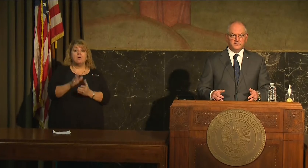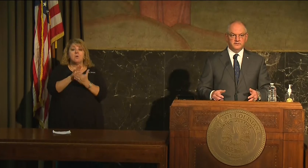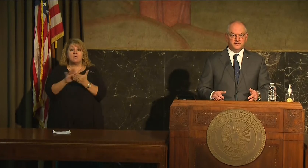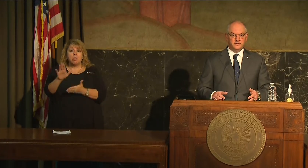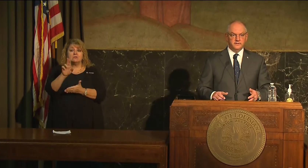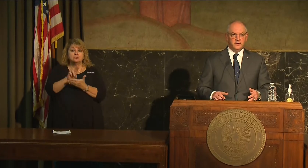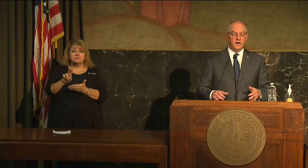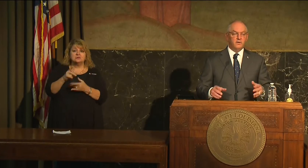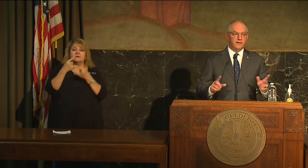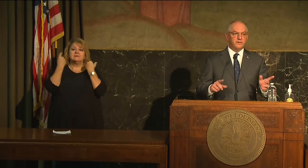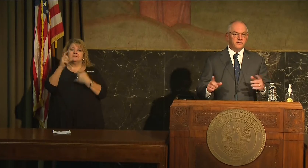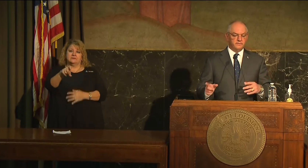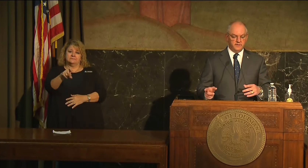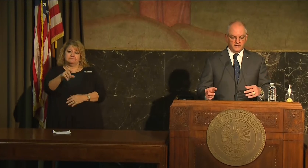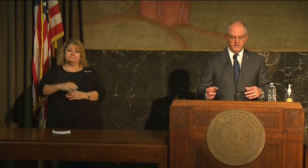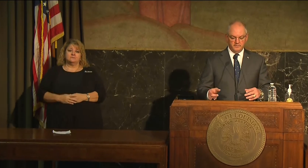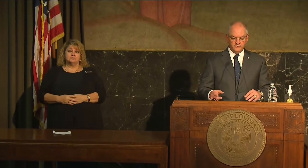all